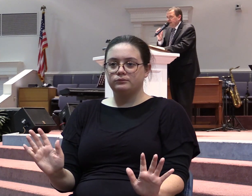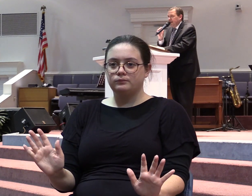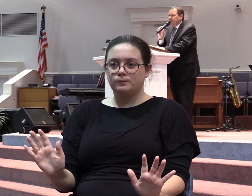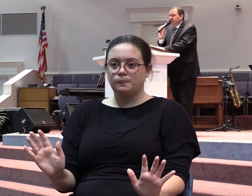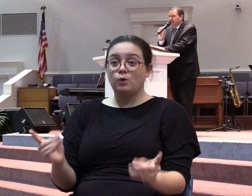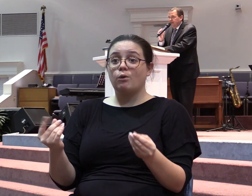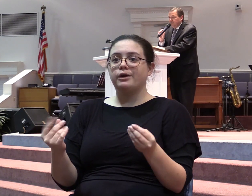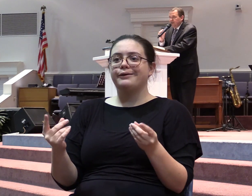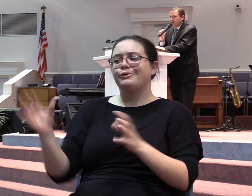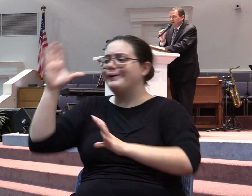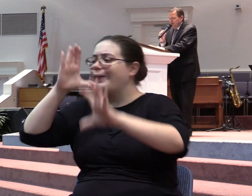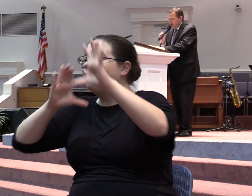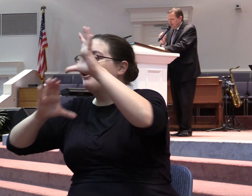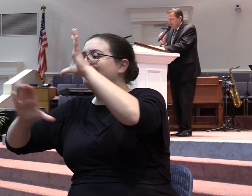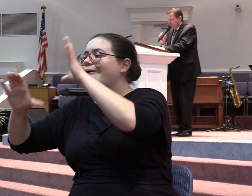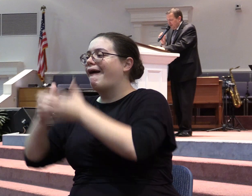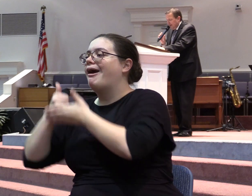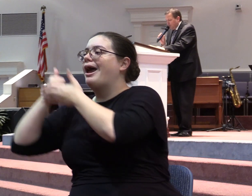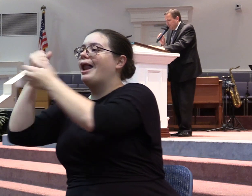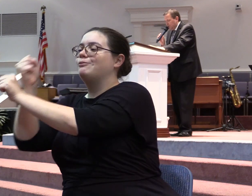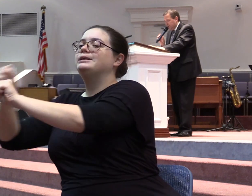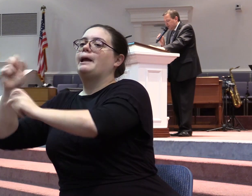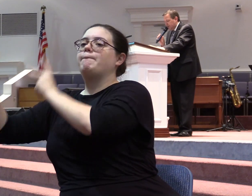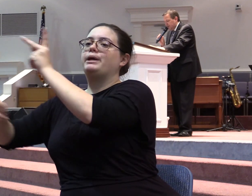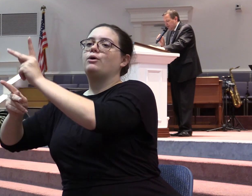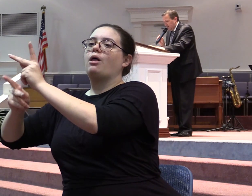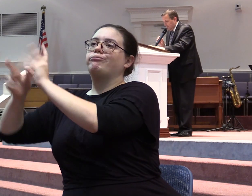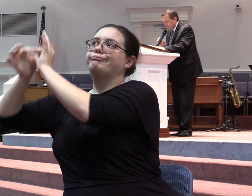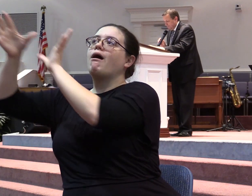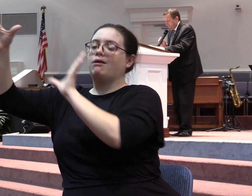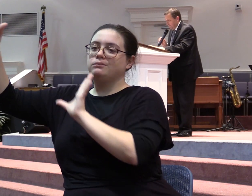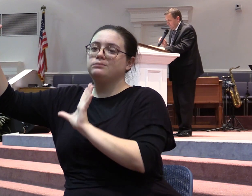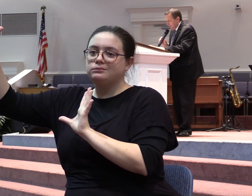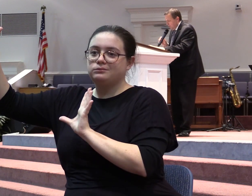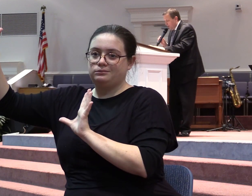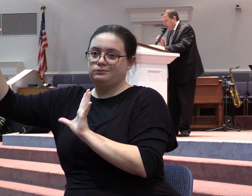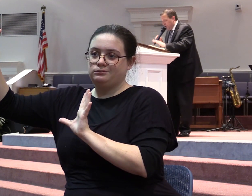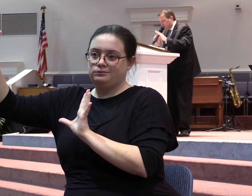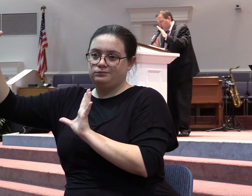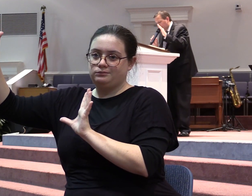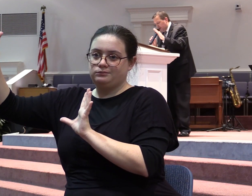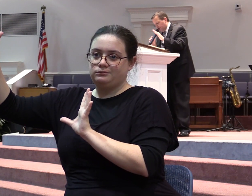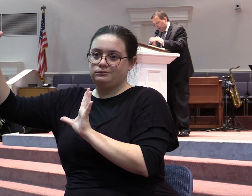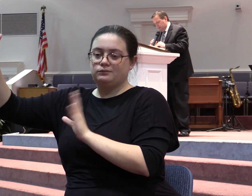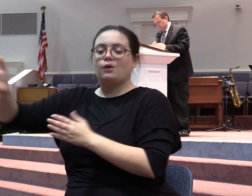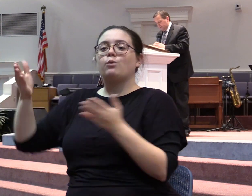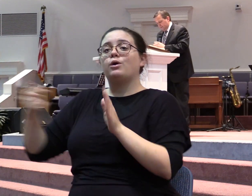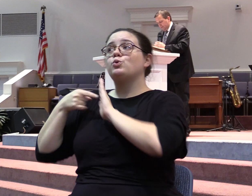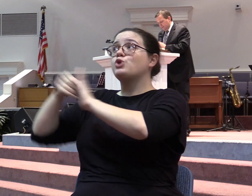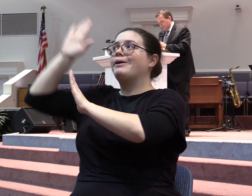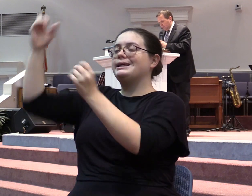seek and to save that which was lost. We're here to show the love of